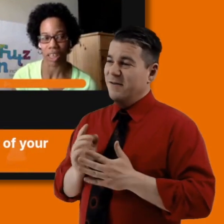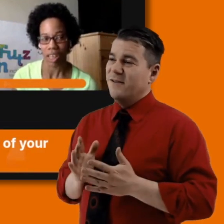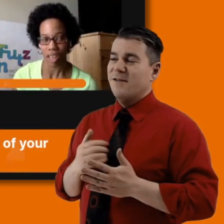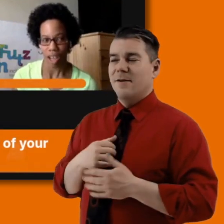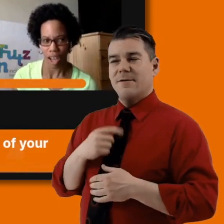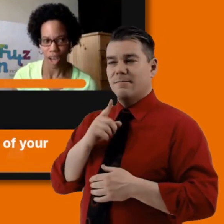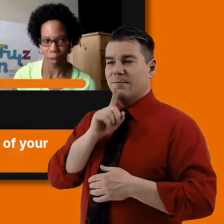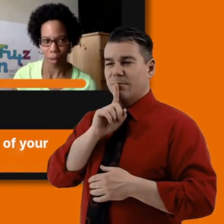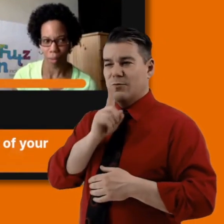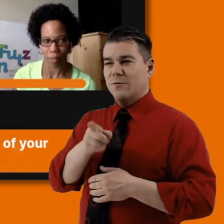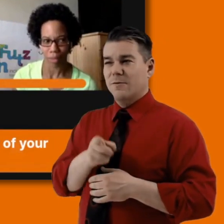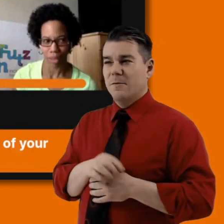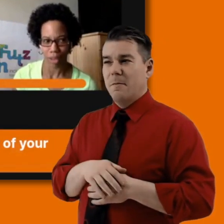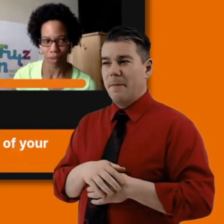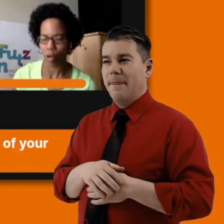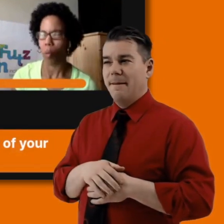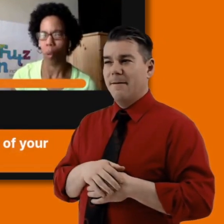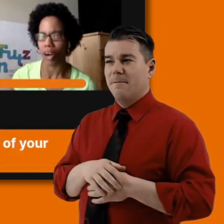would be